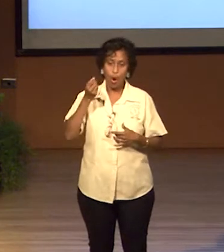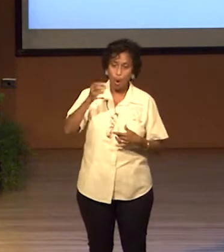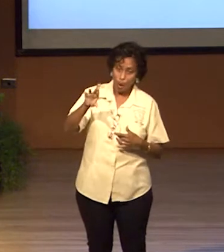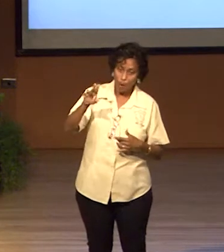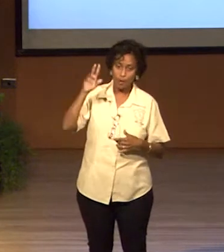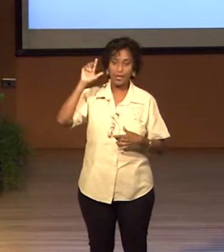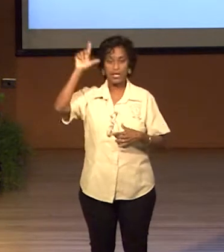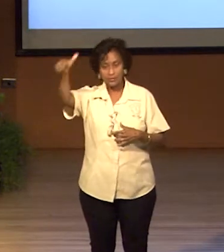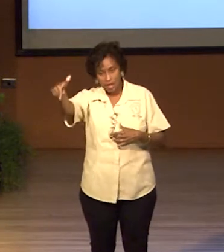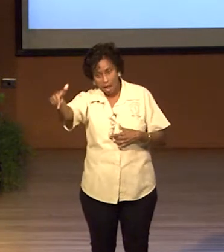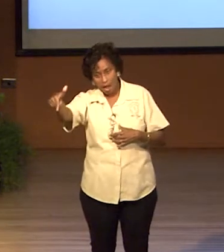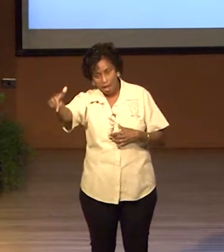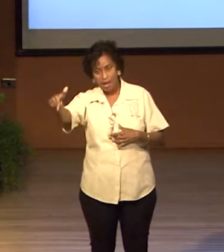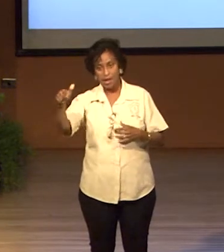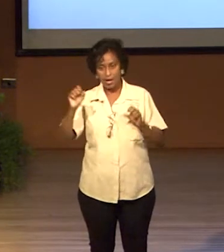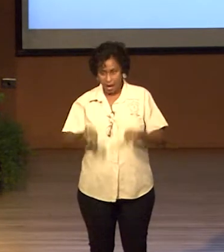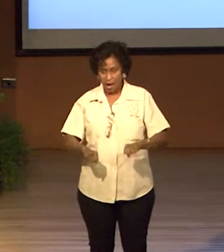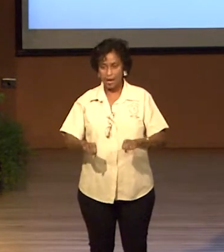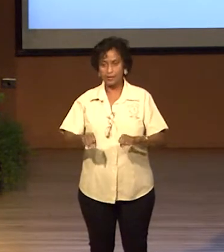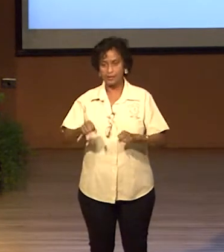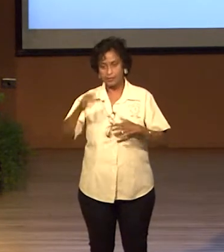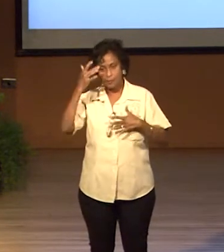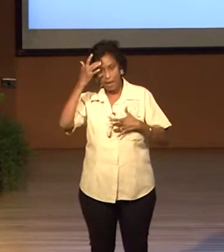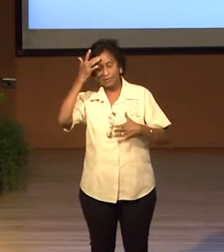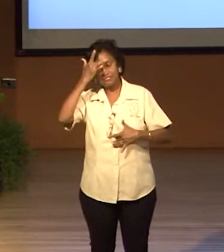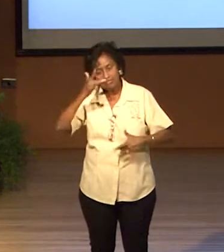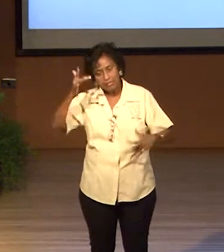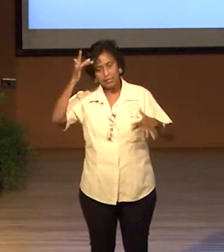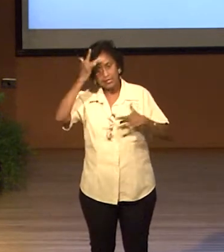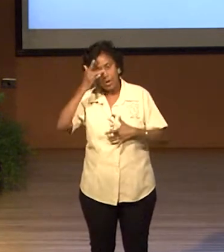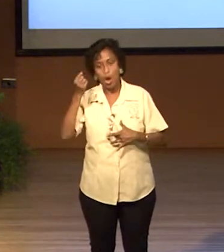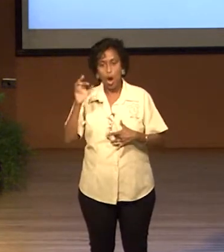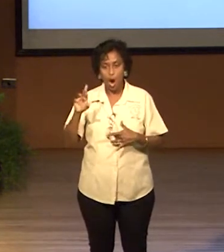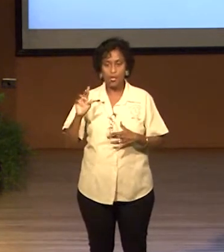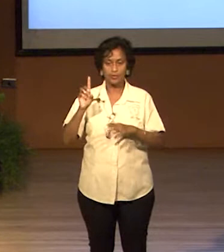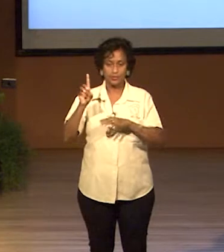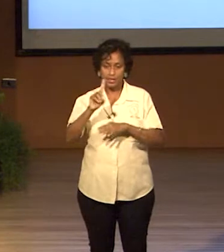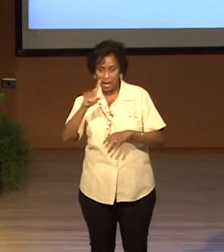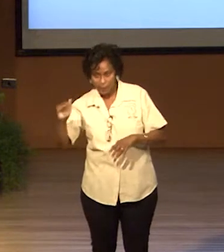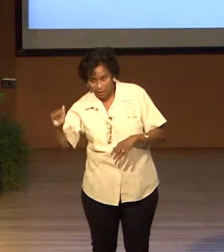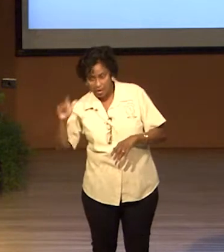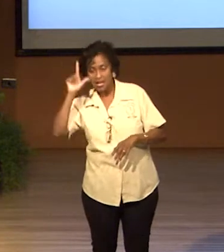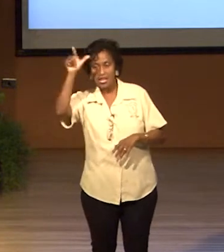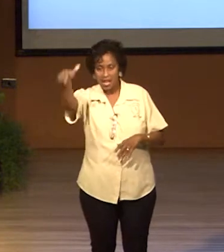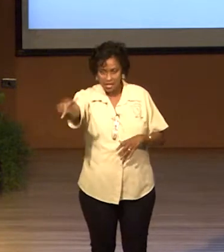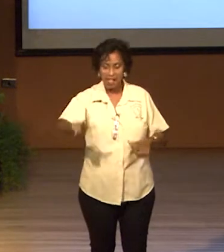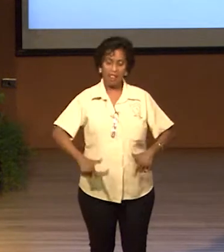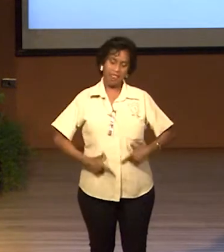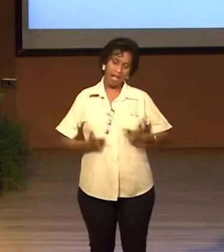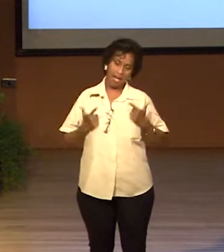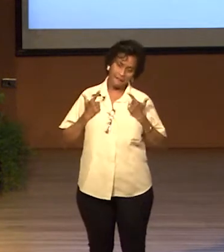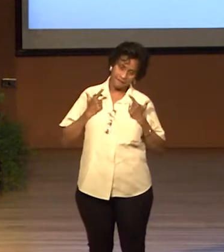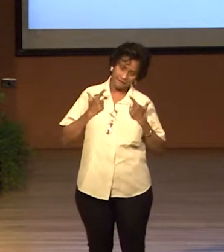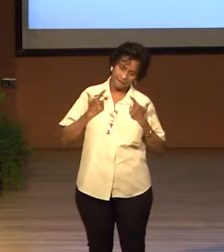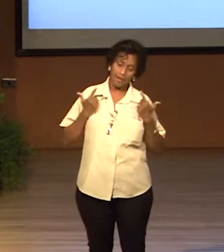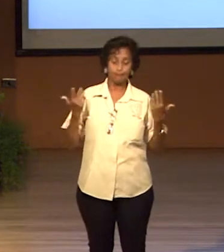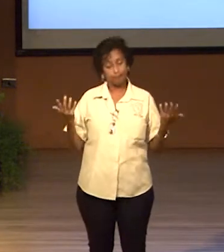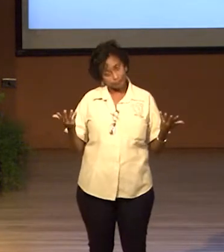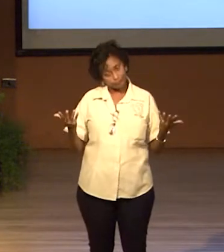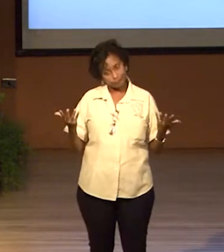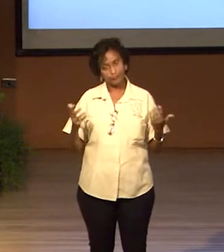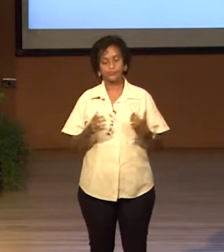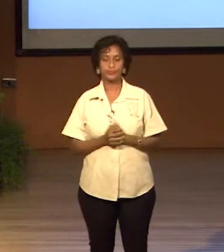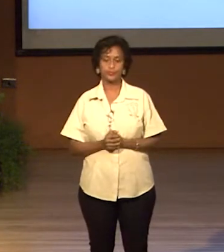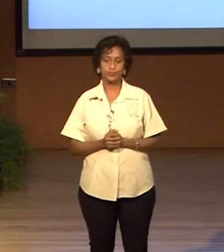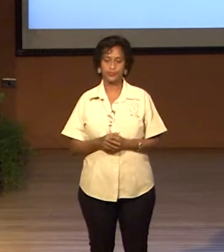that risk is something that you carry all the time, that the idea of having a normal at all